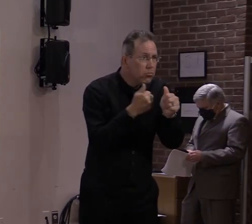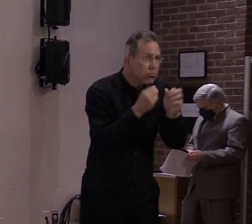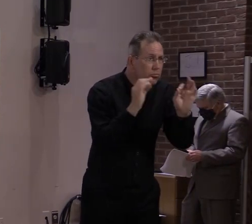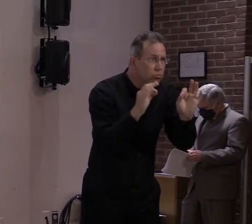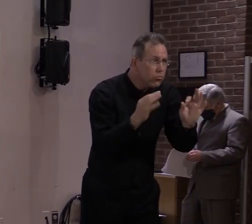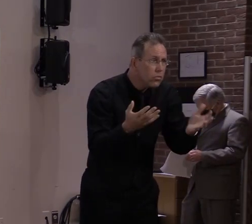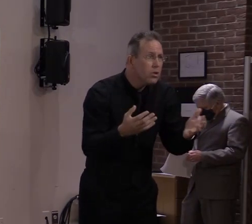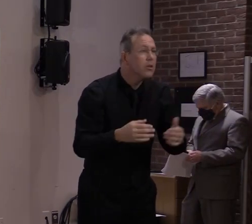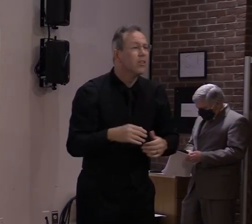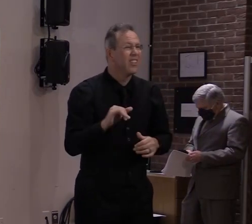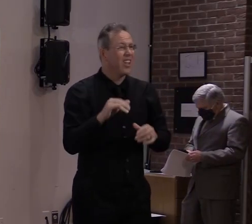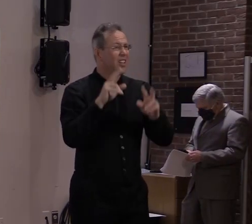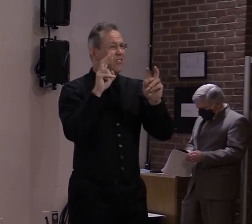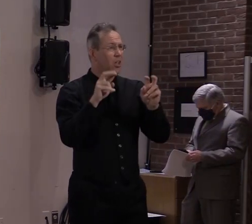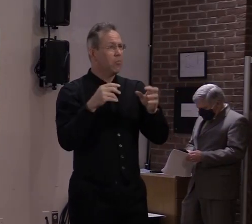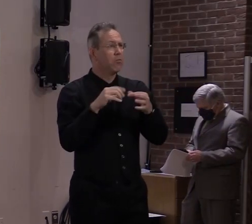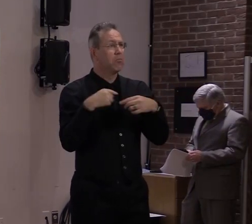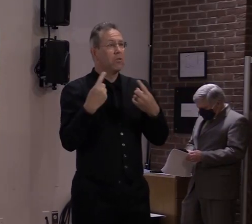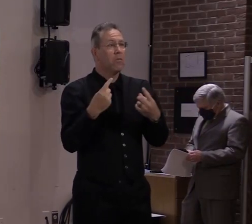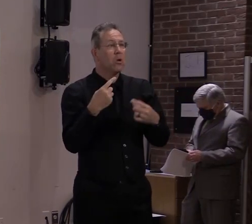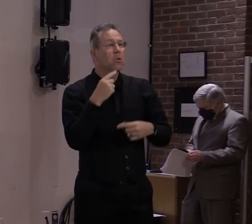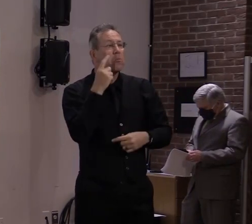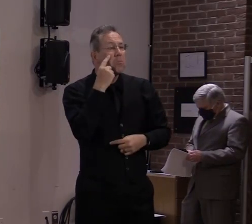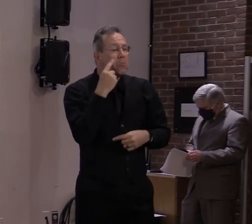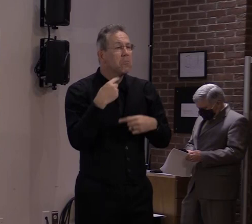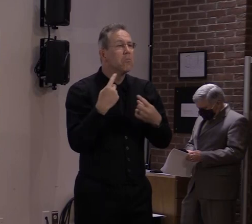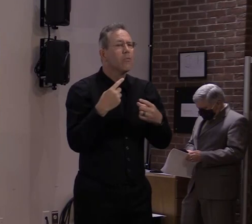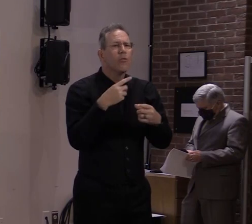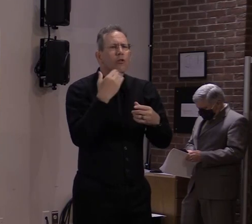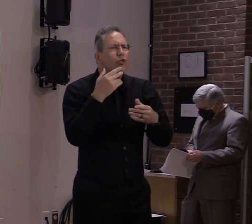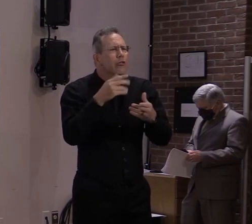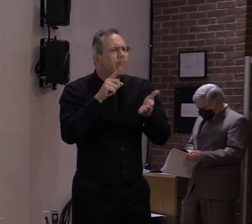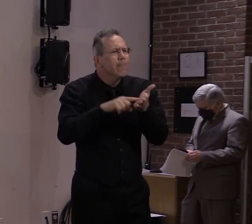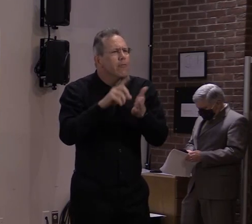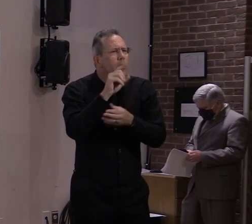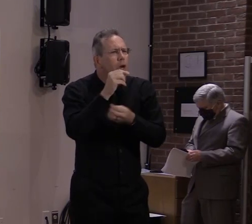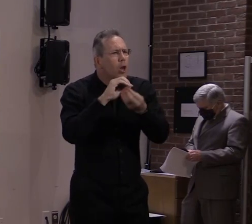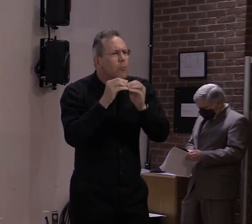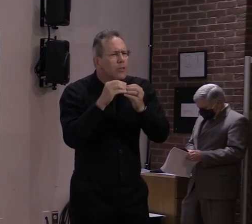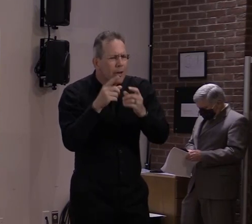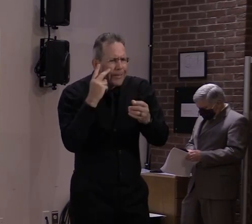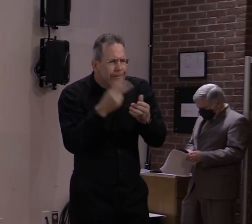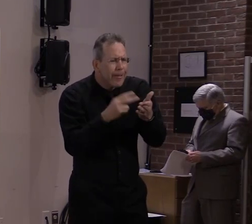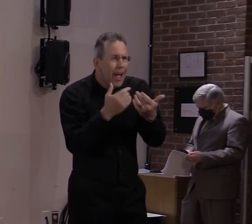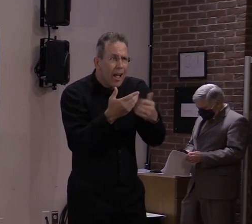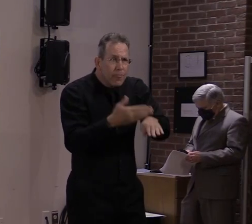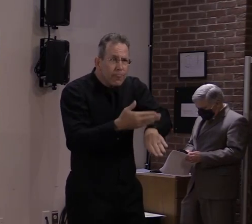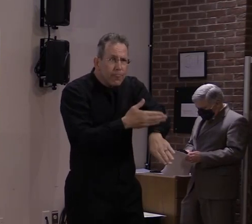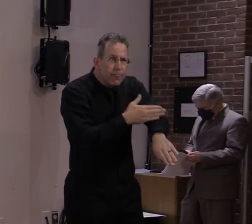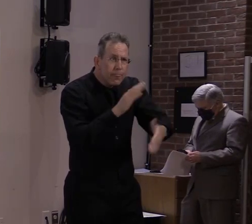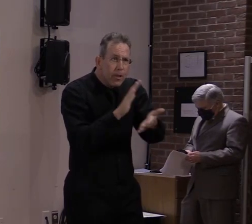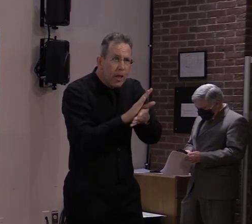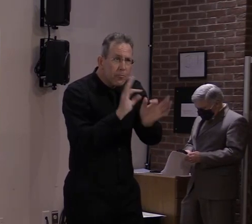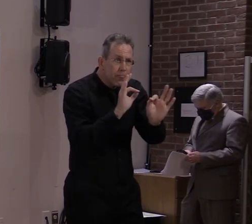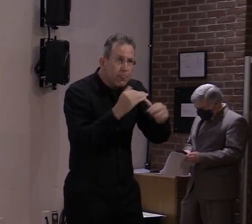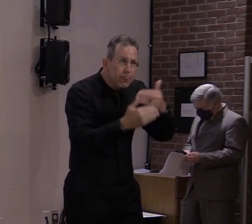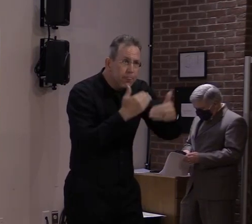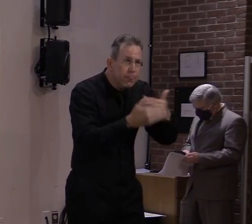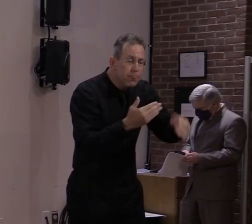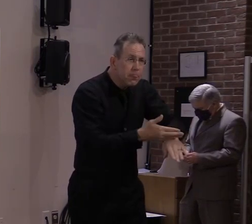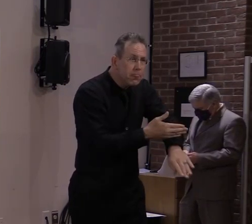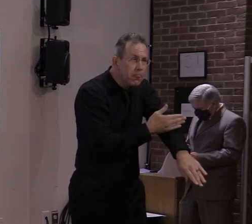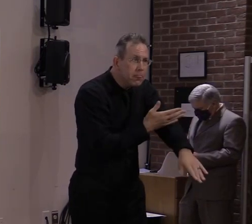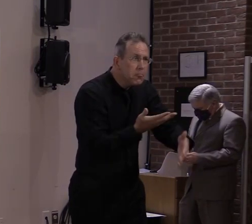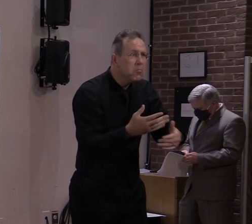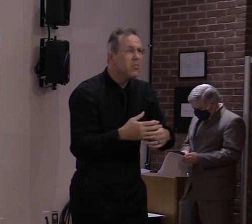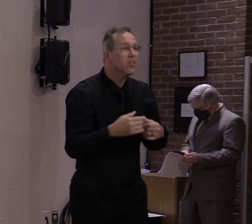to have better data on the status of student academic progress and achievement. Some districts expressed an interest in expanding their benchmark assessment